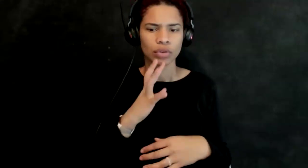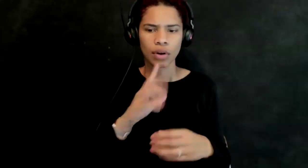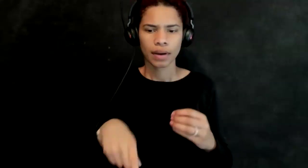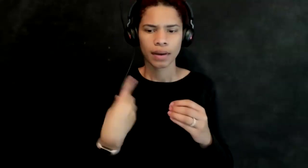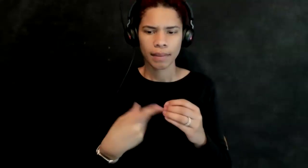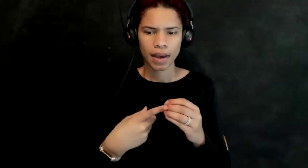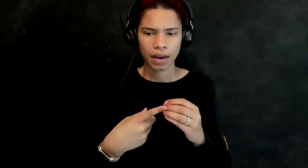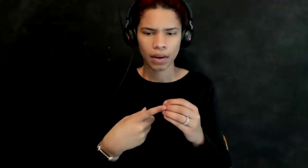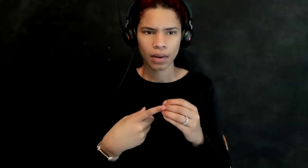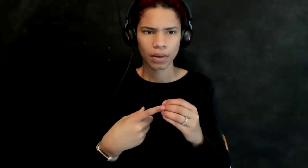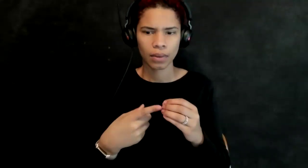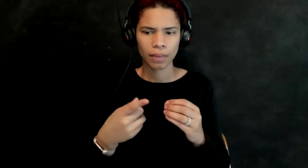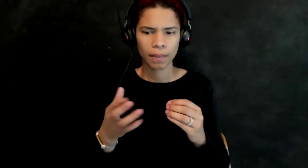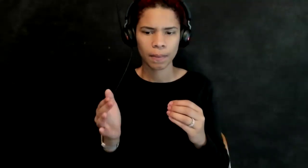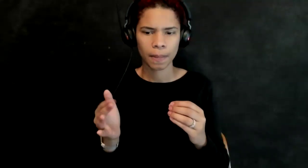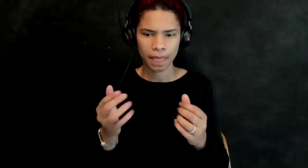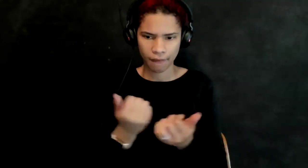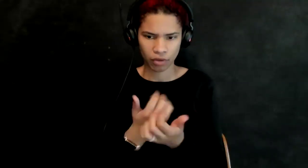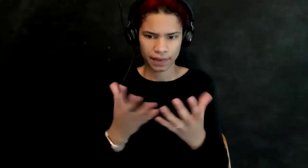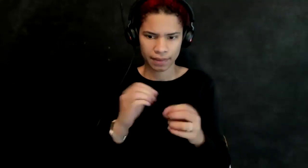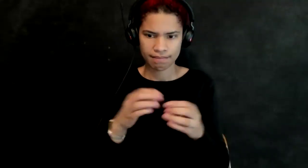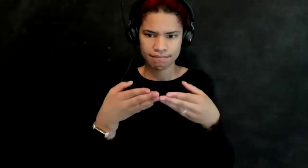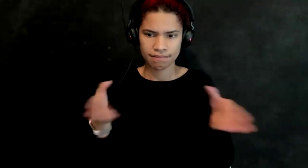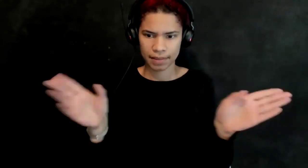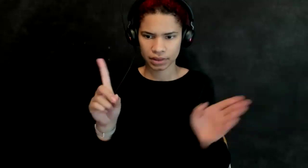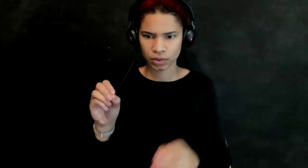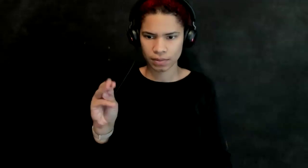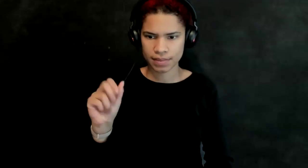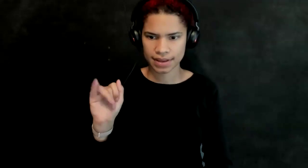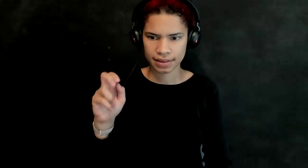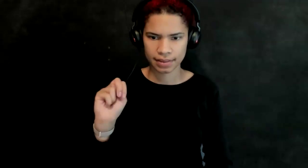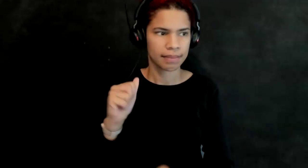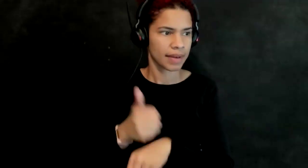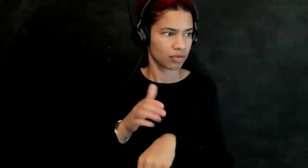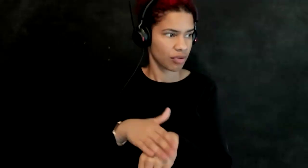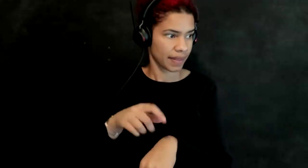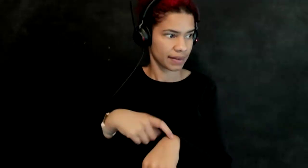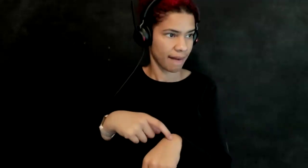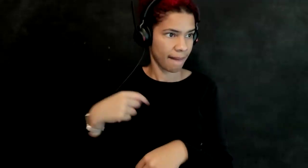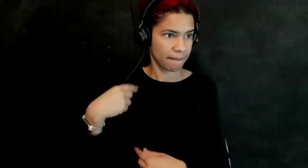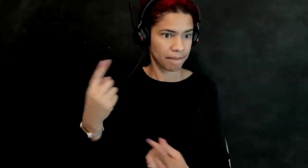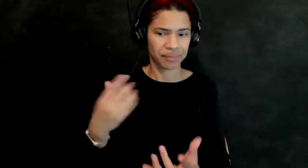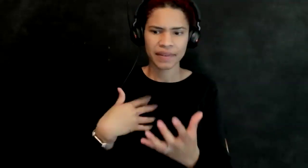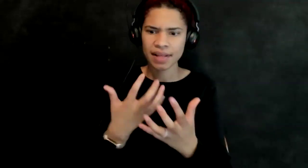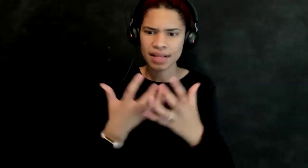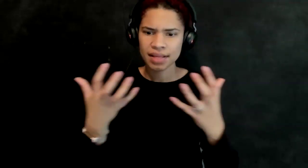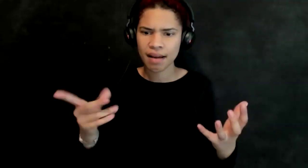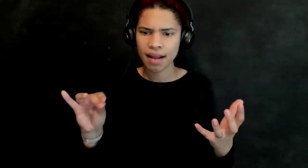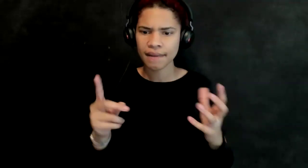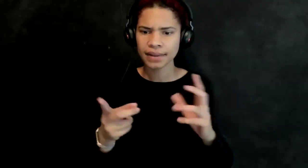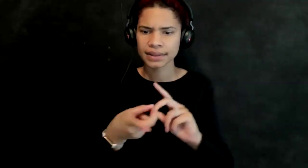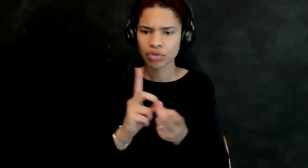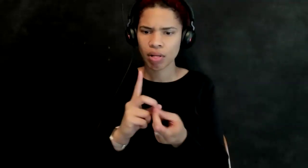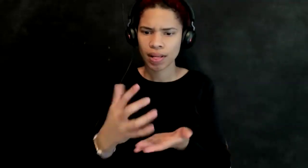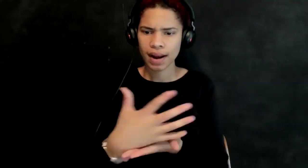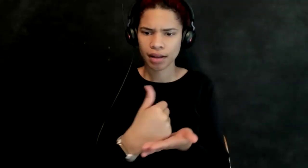things that are in the public domain based on the time that has passed, there are a lot of digital collections that exist.